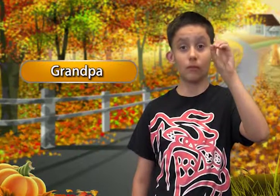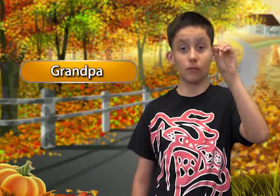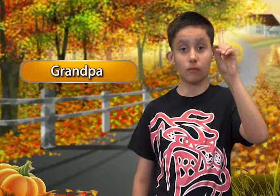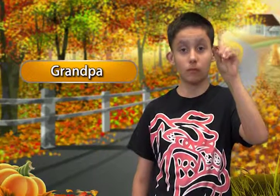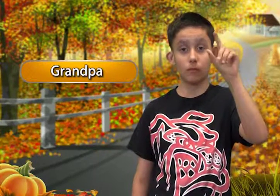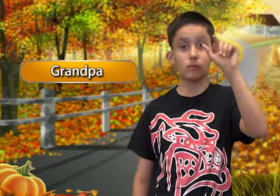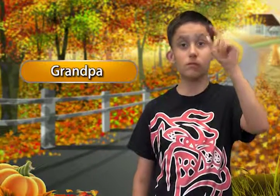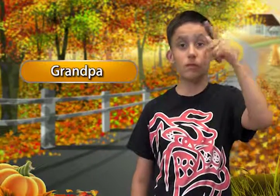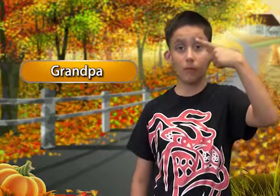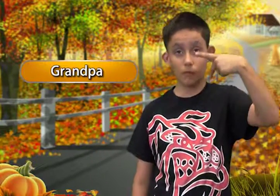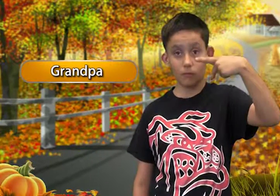Grandpa.